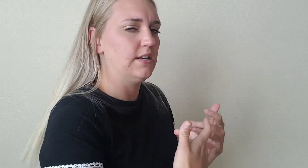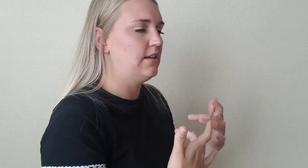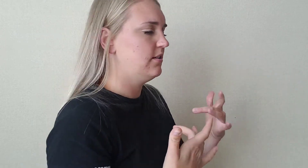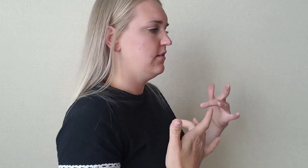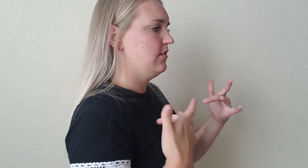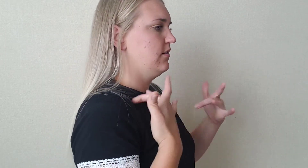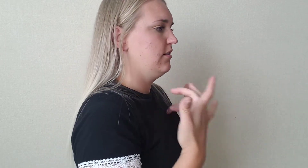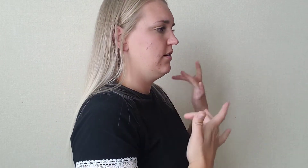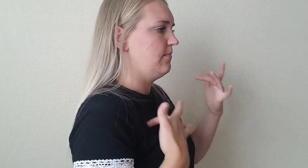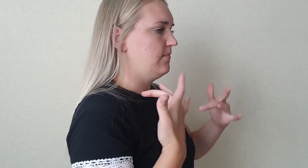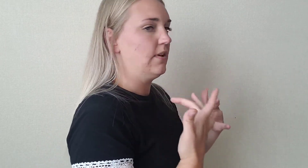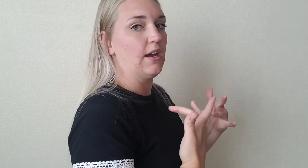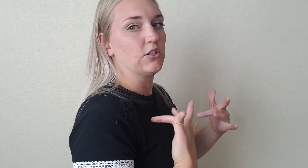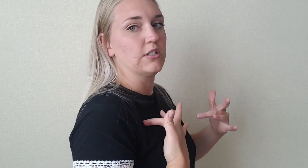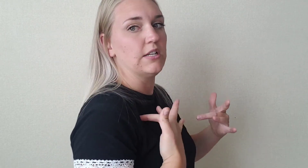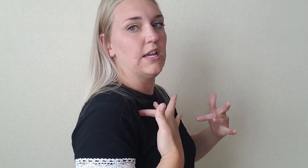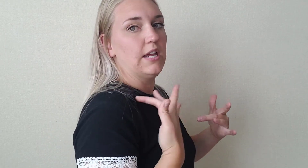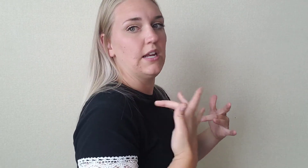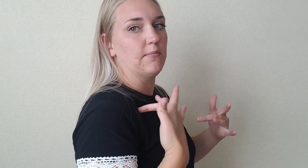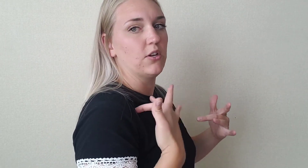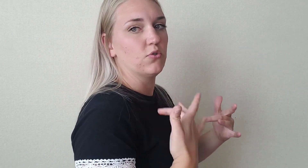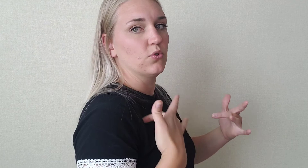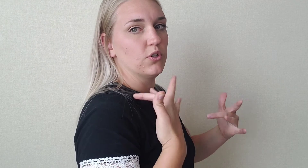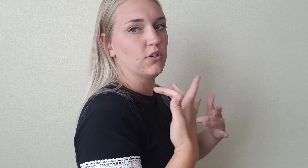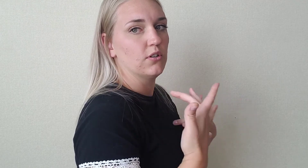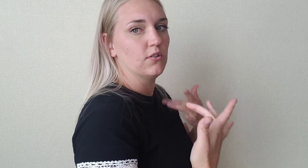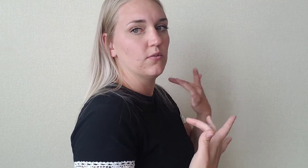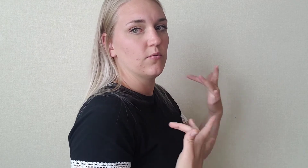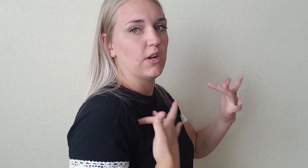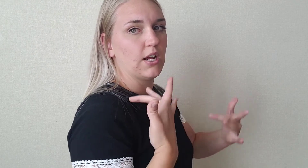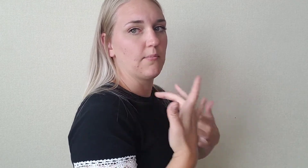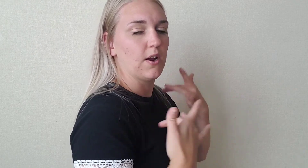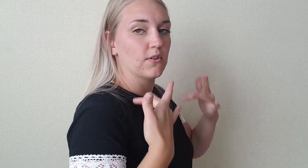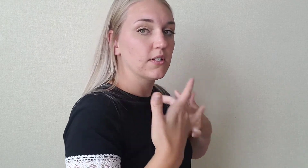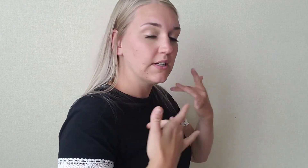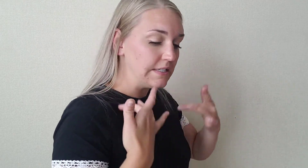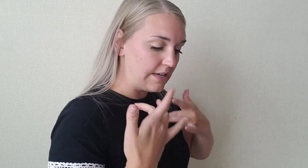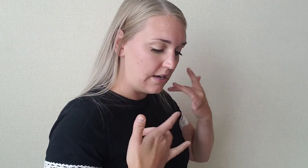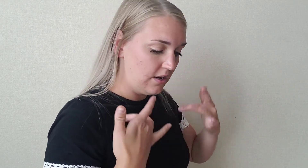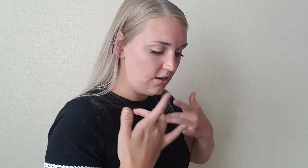see I'm actually hitting my shoulder when I come around. Excited,